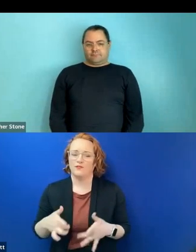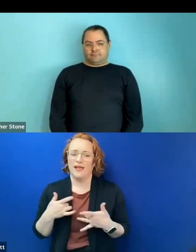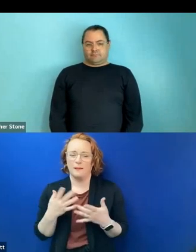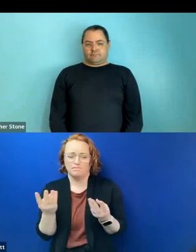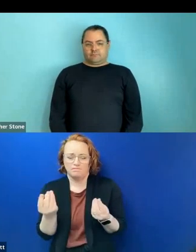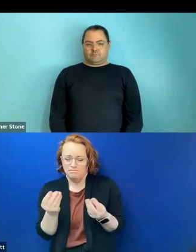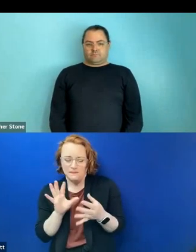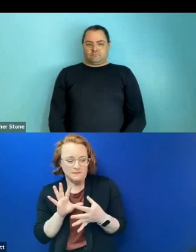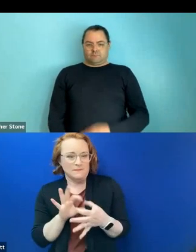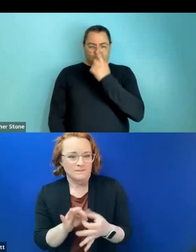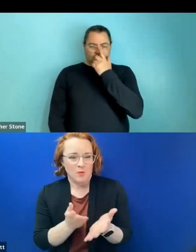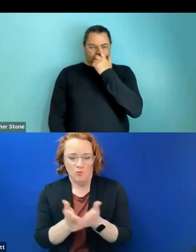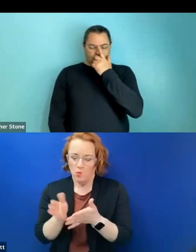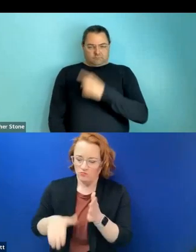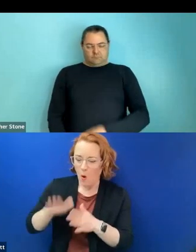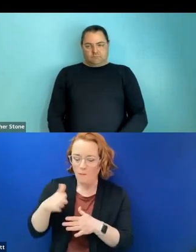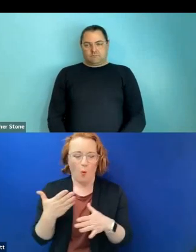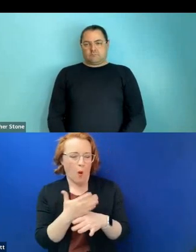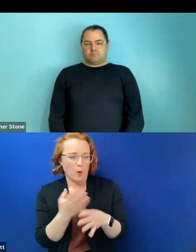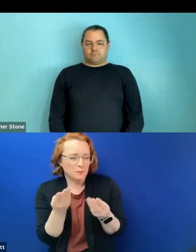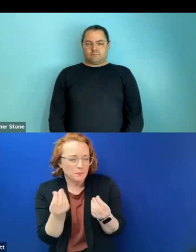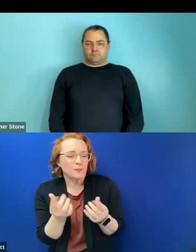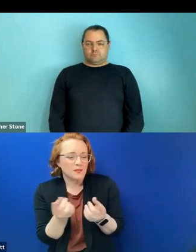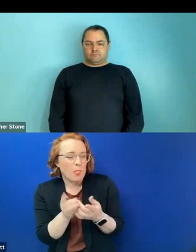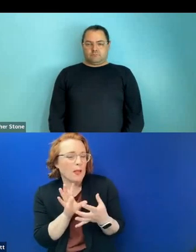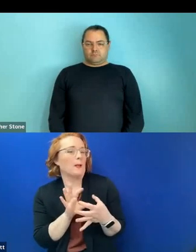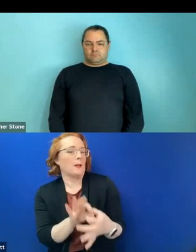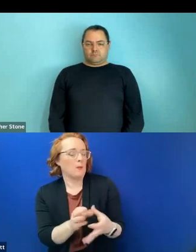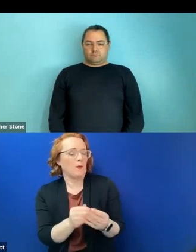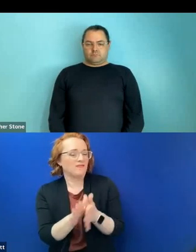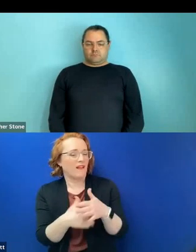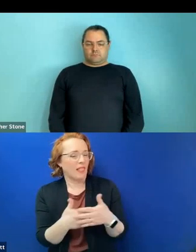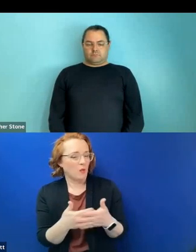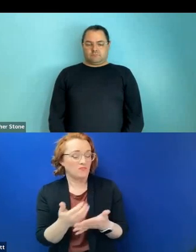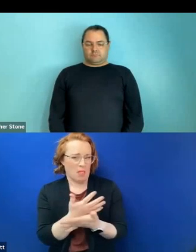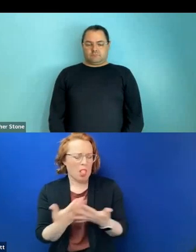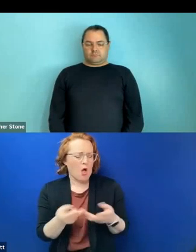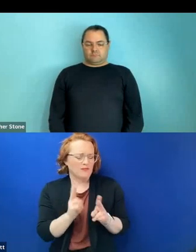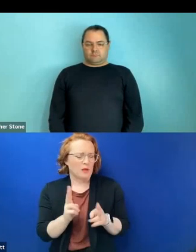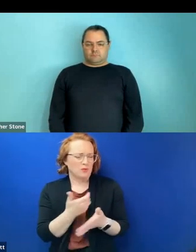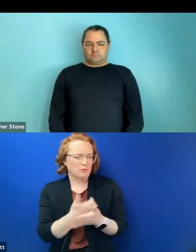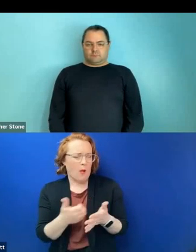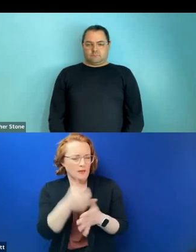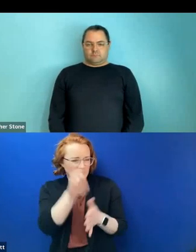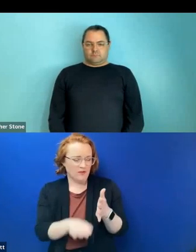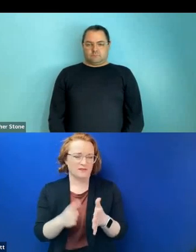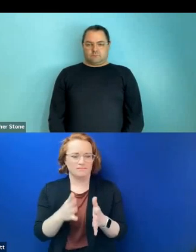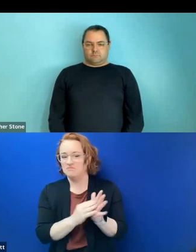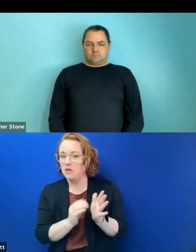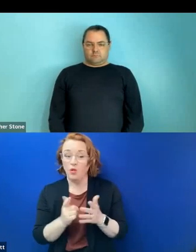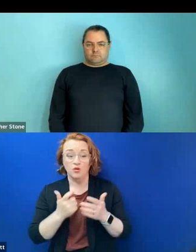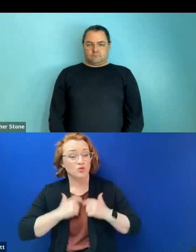when they grow up or through their work. Many will have worked in other social care areas. We